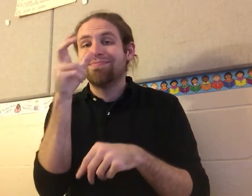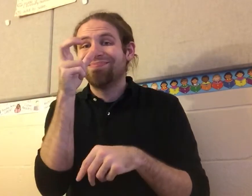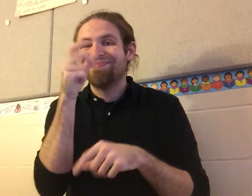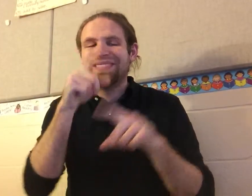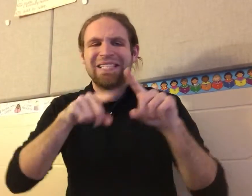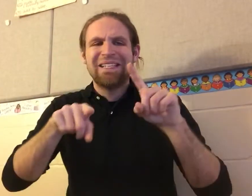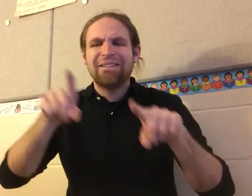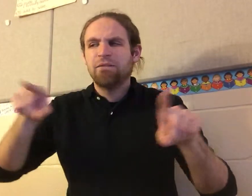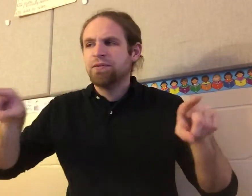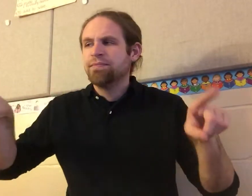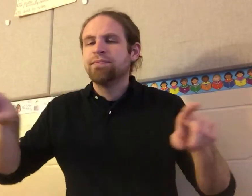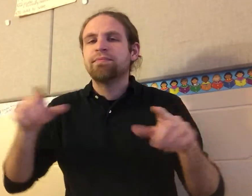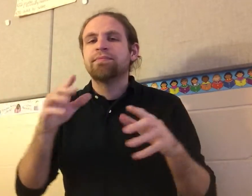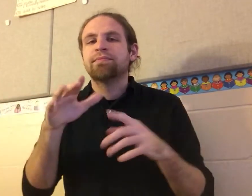kinds of habitats.